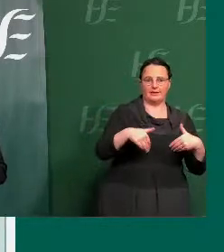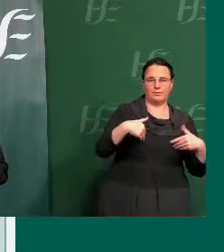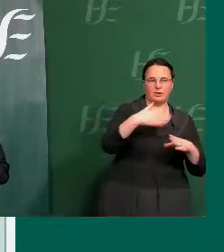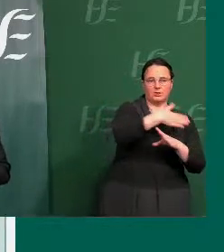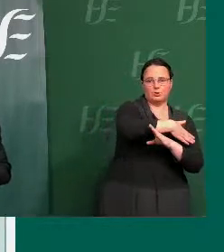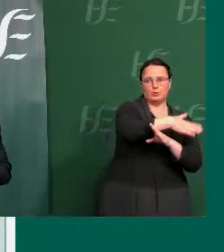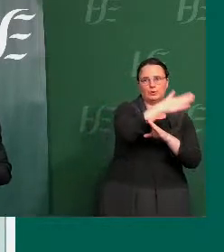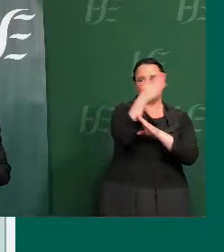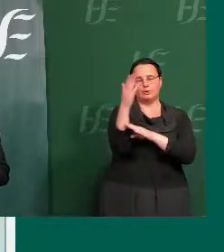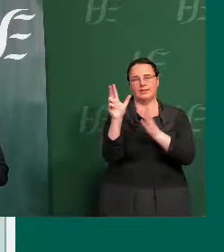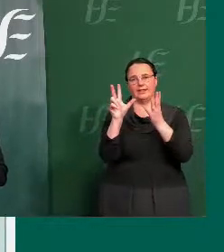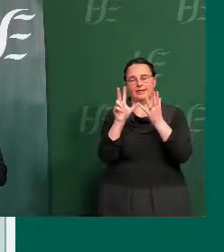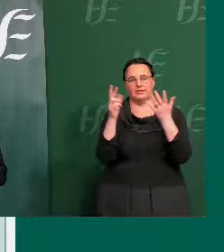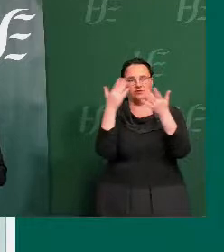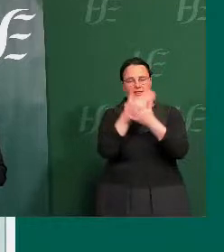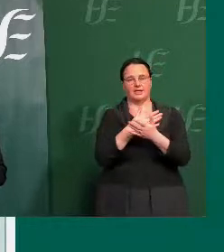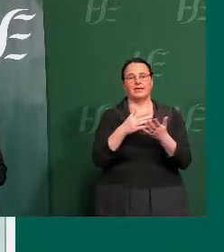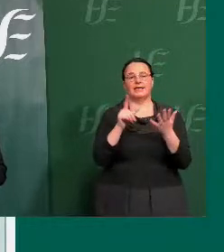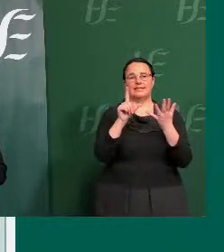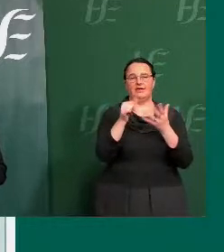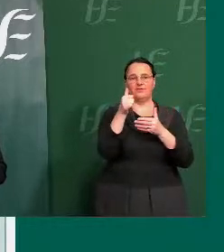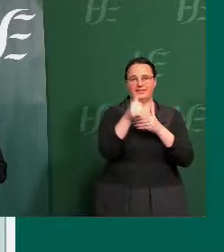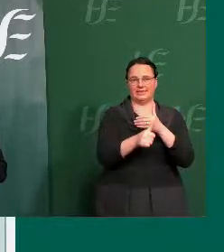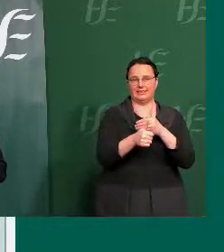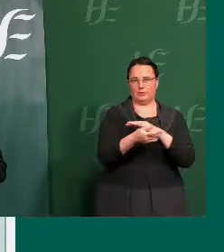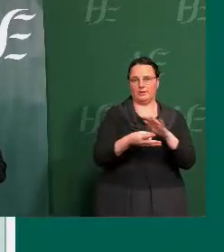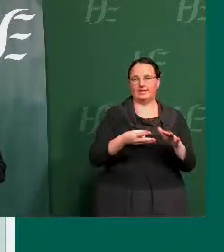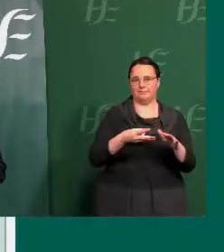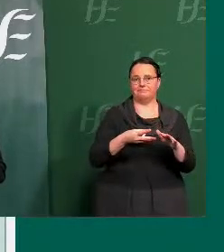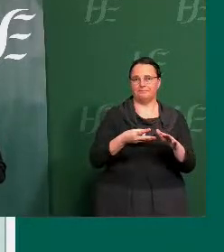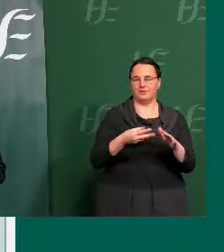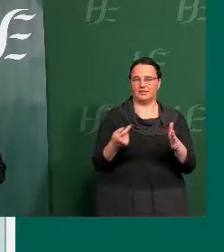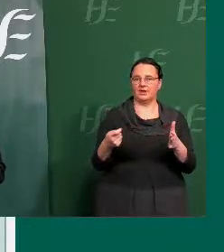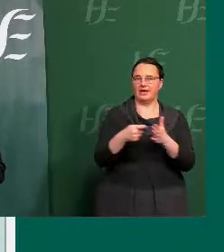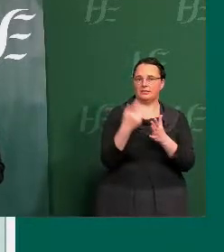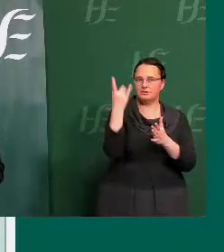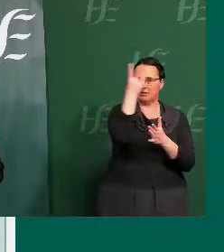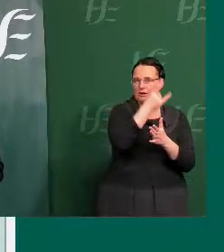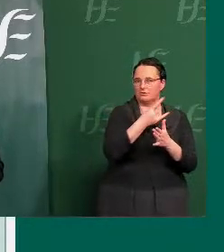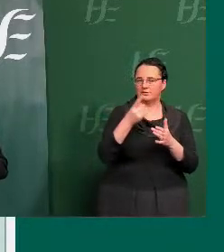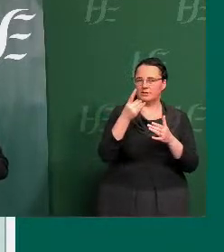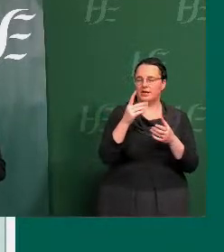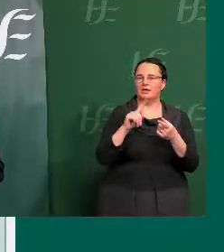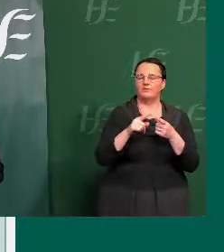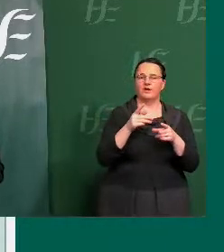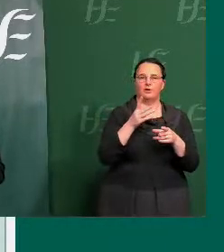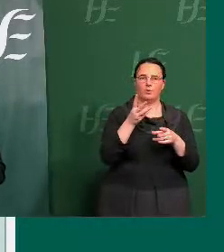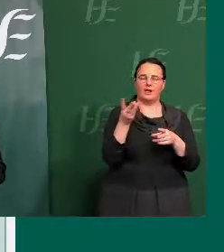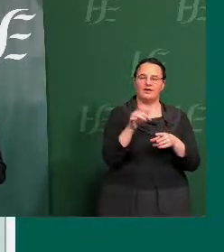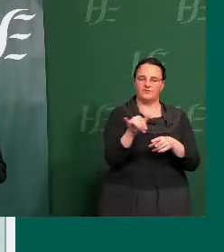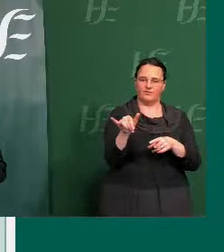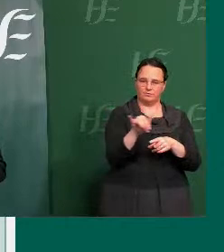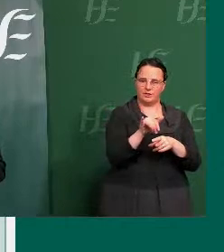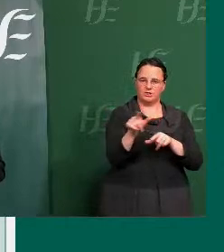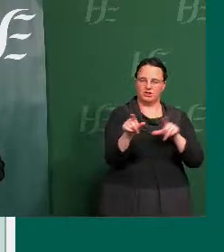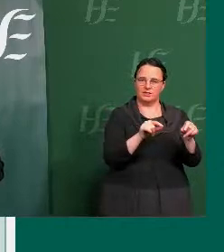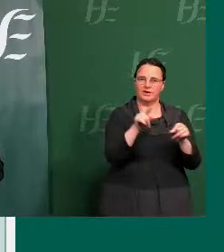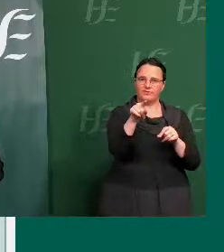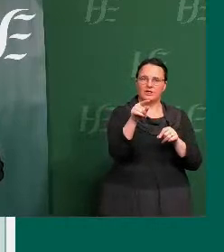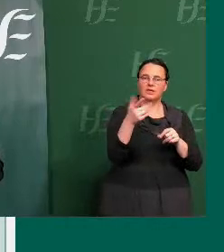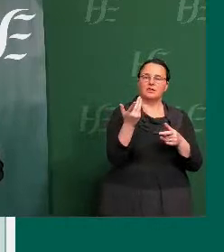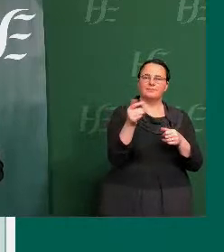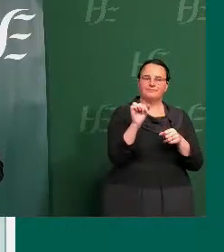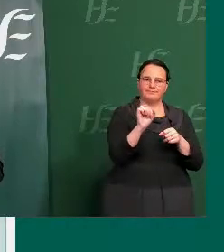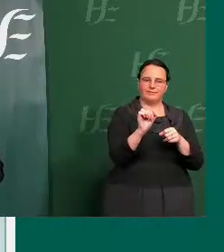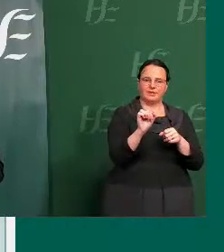p.m, 7 days a week. And they will have a combination of appointments and walk-in clinics. We've